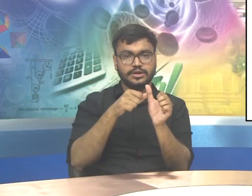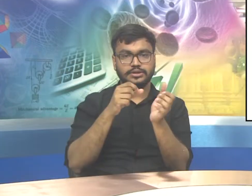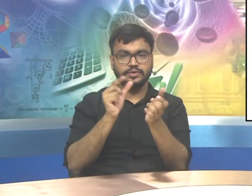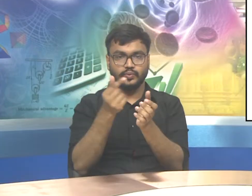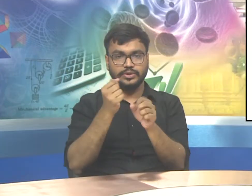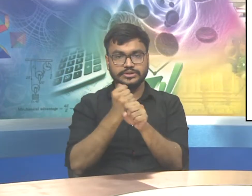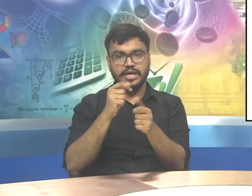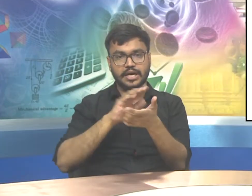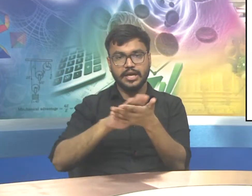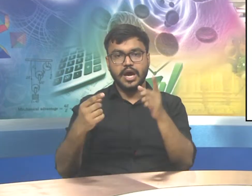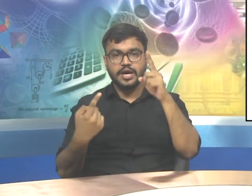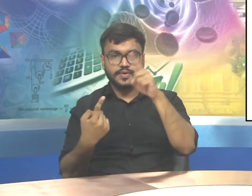draught animals.